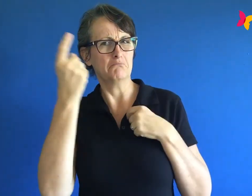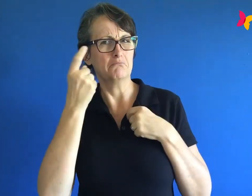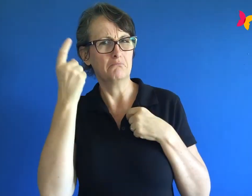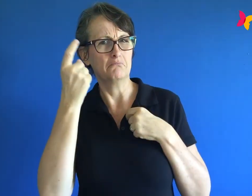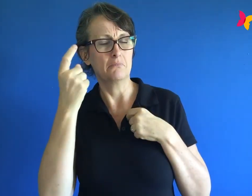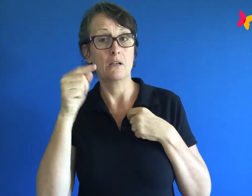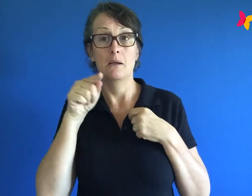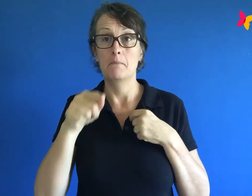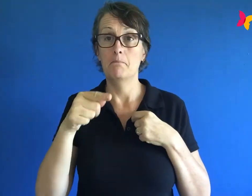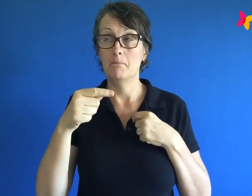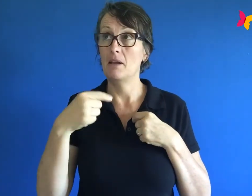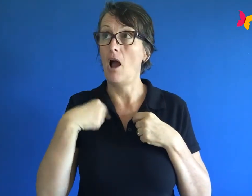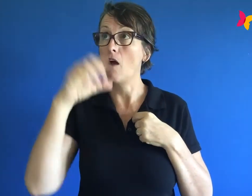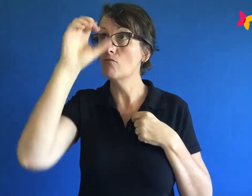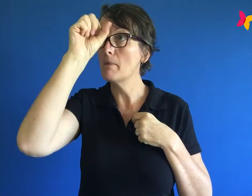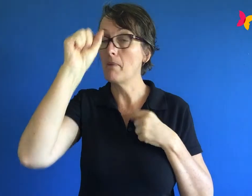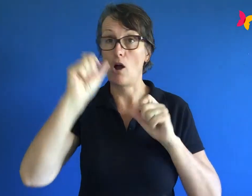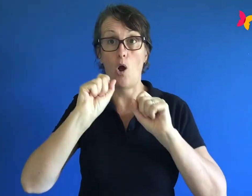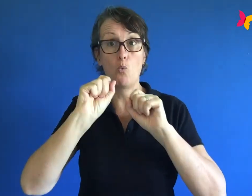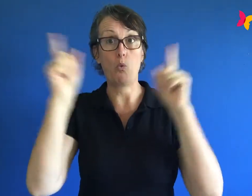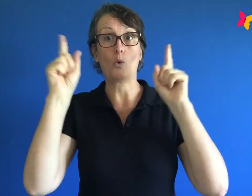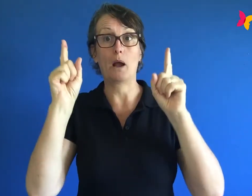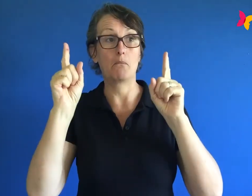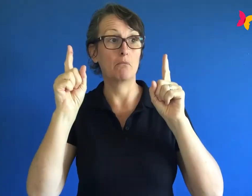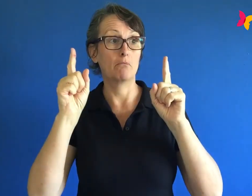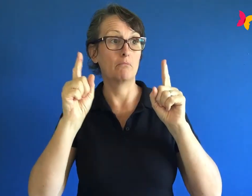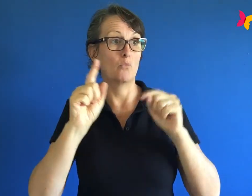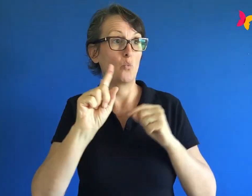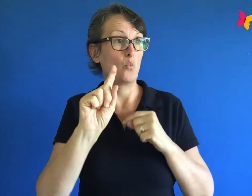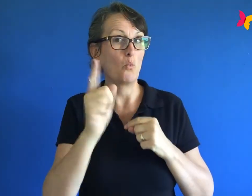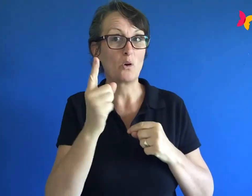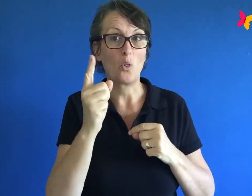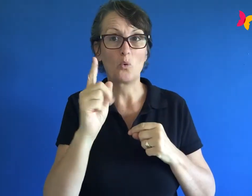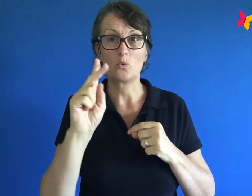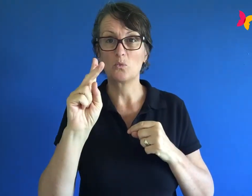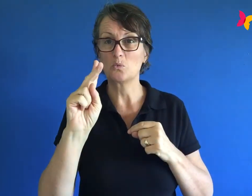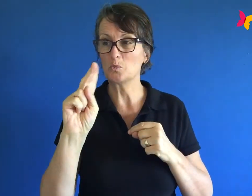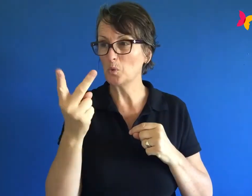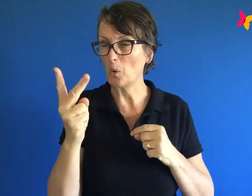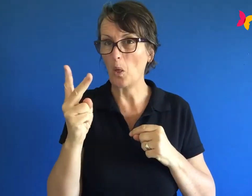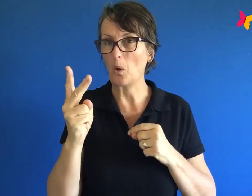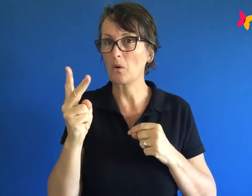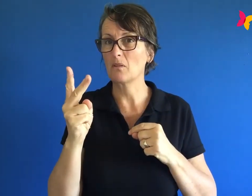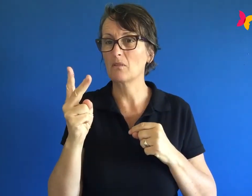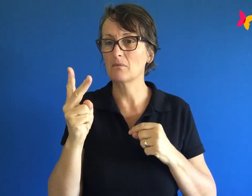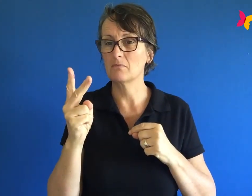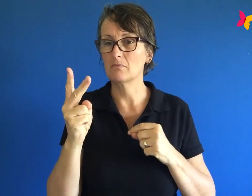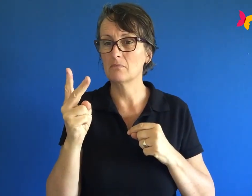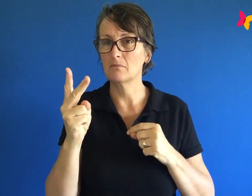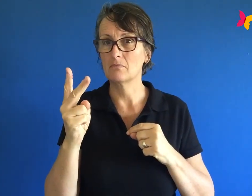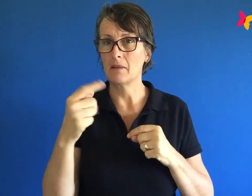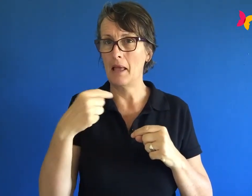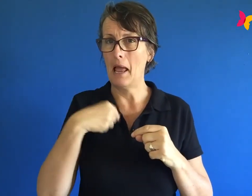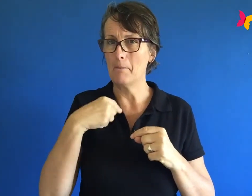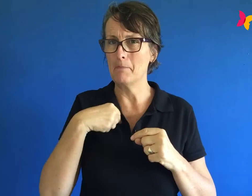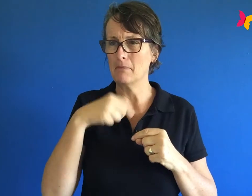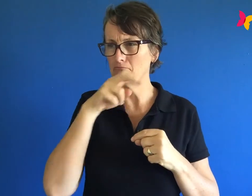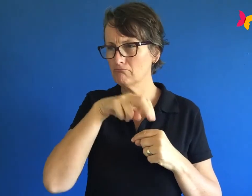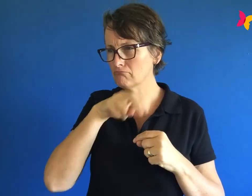I don't know, it was 1 or 2, it was like late, and I went down to his room and I